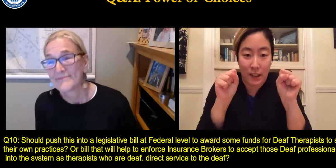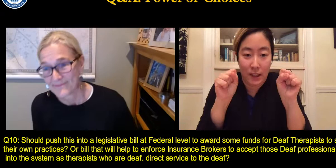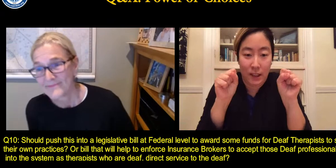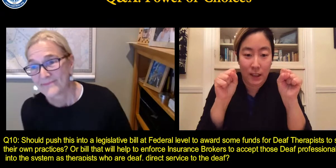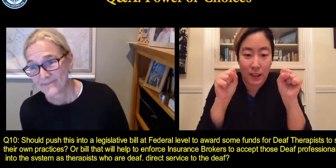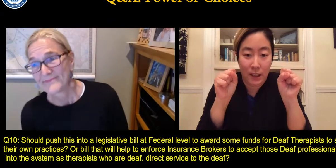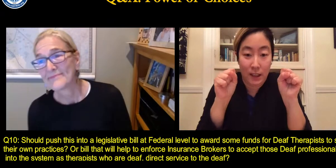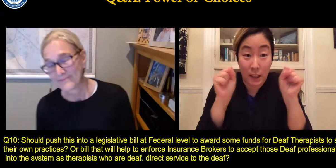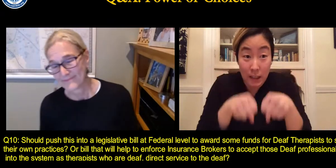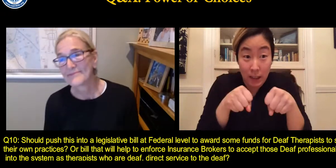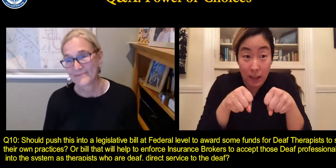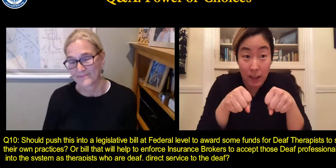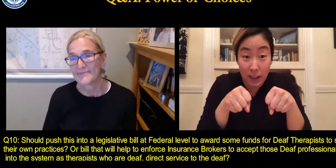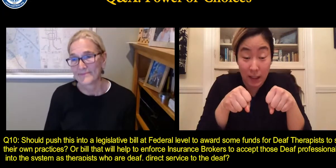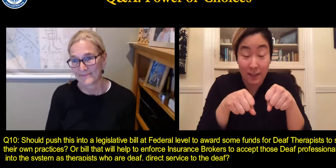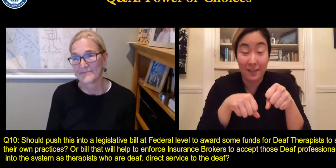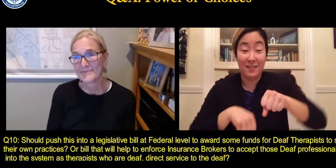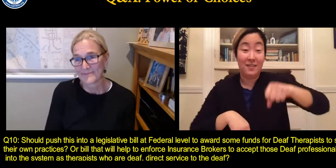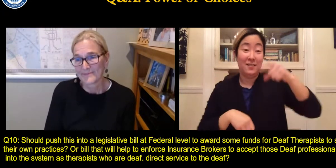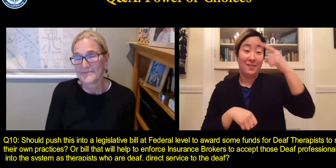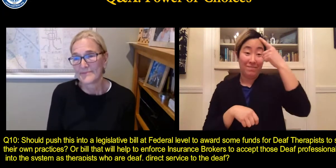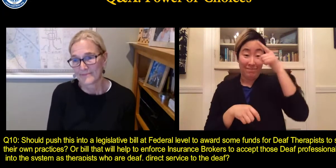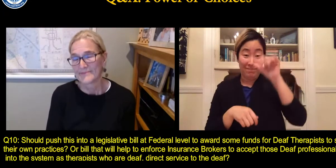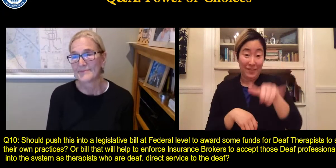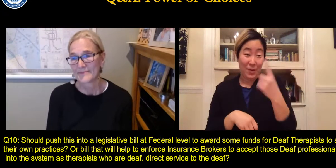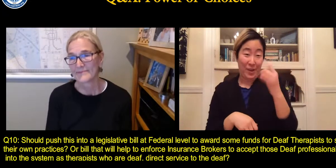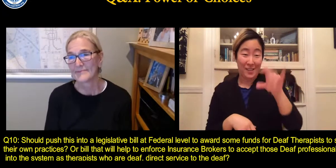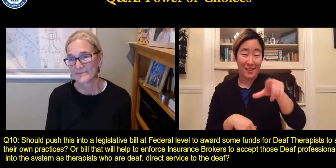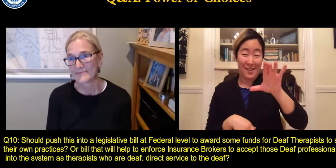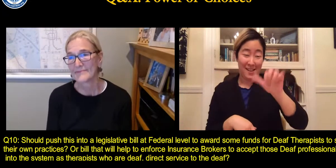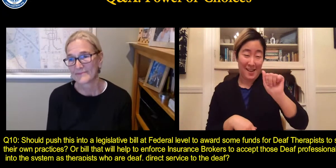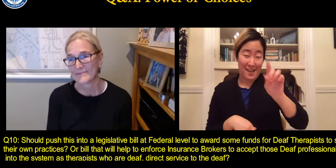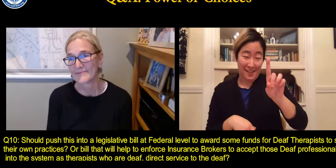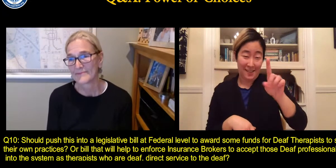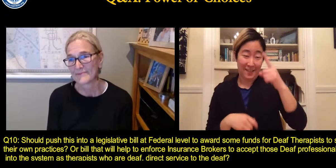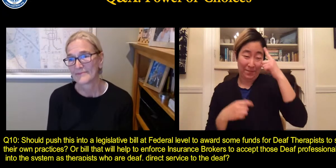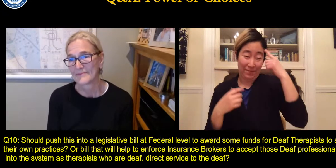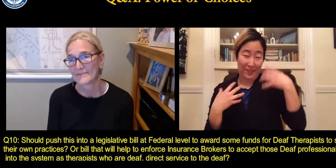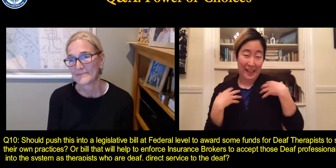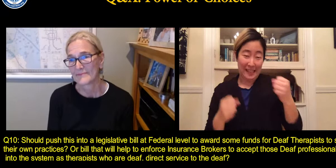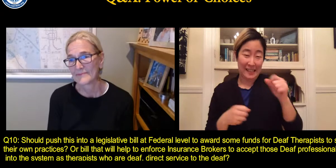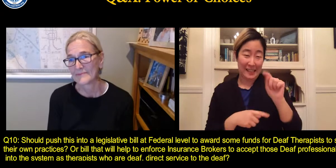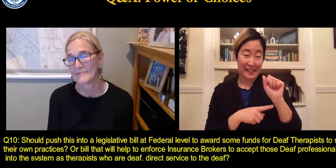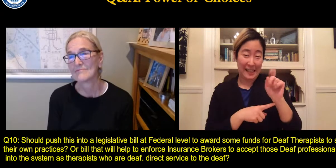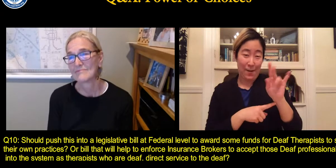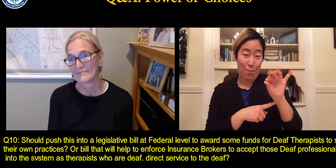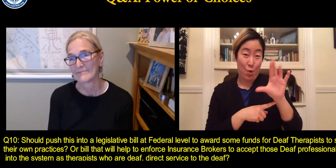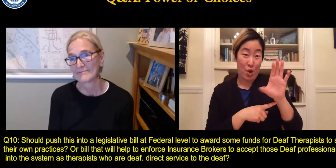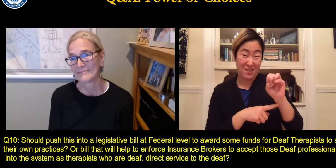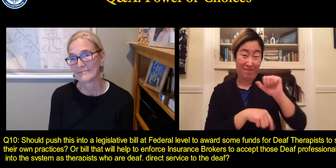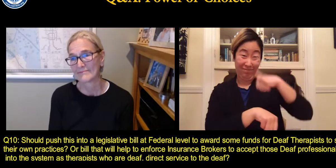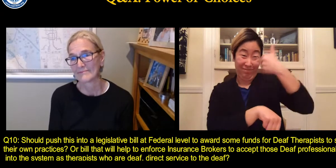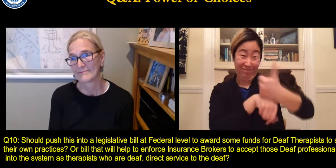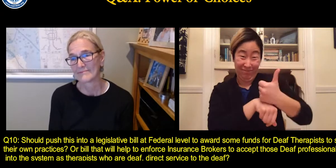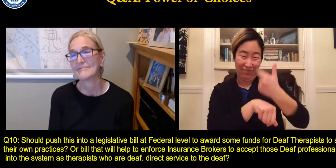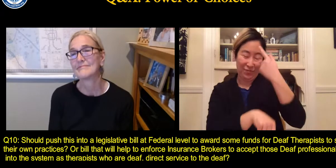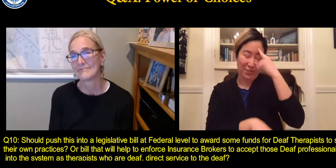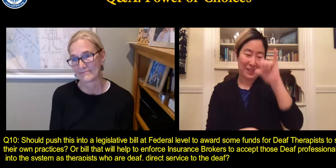as therapists, as direct services to a deaf client. This is Noel. Yes, totally